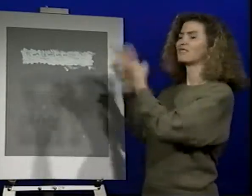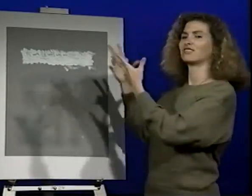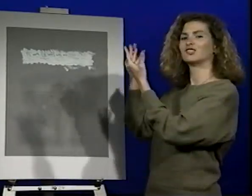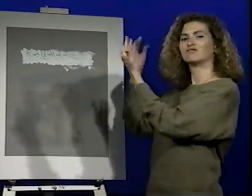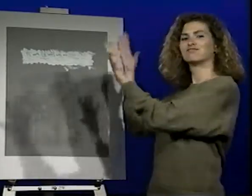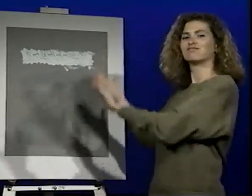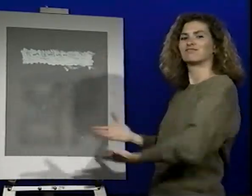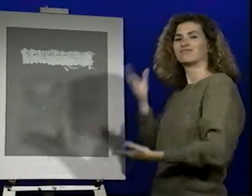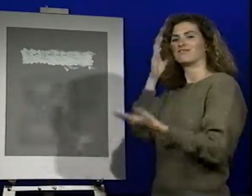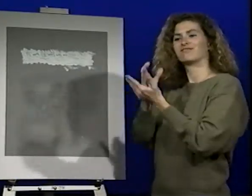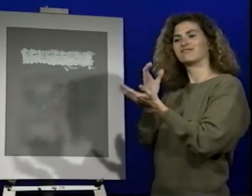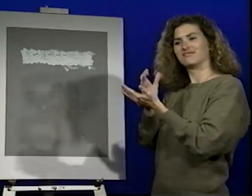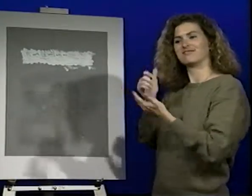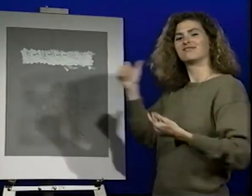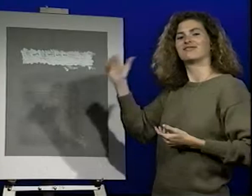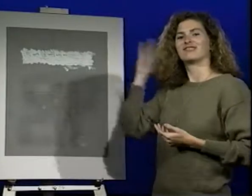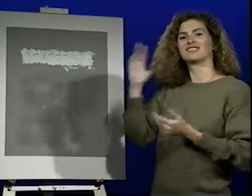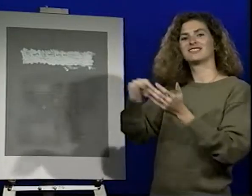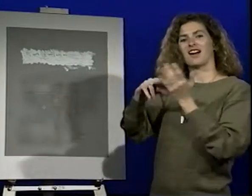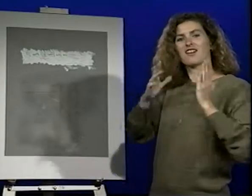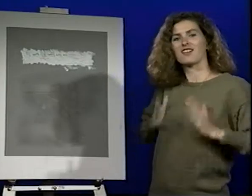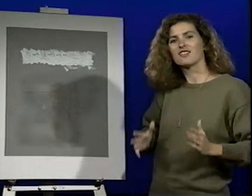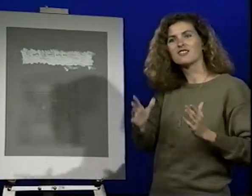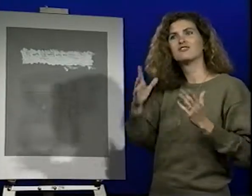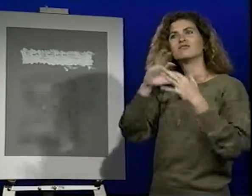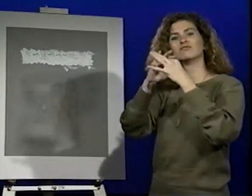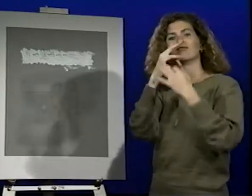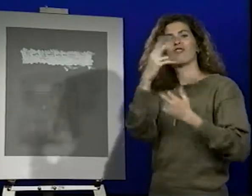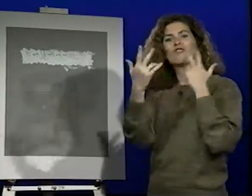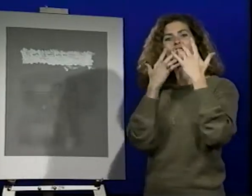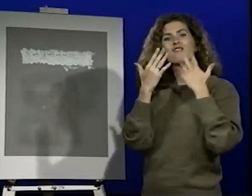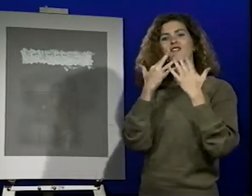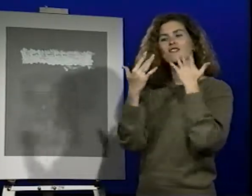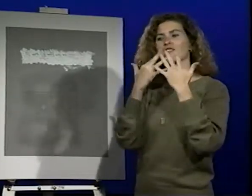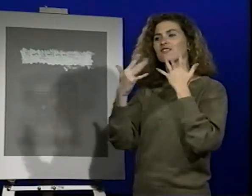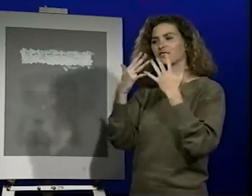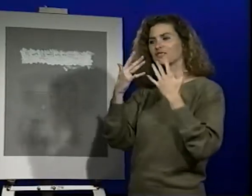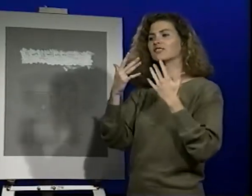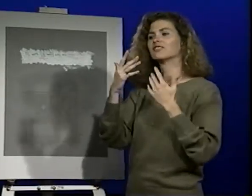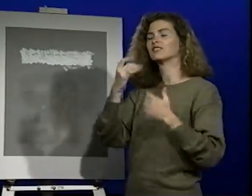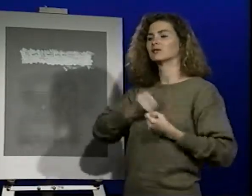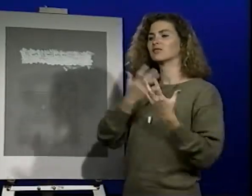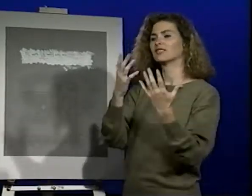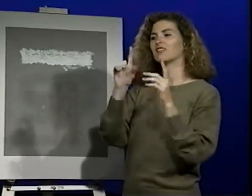draw. And here you see the product of his artwork, his